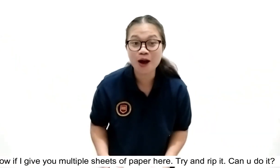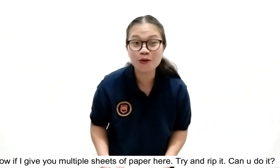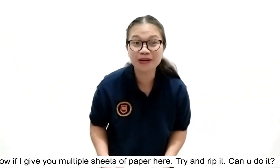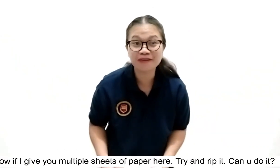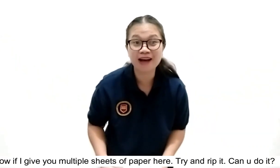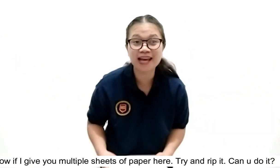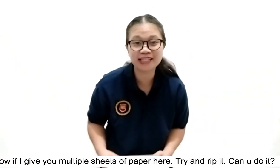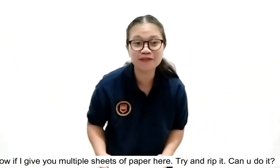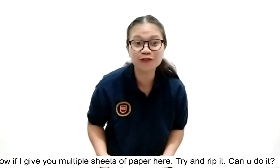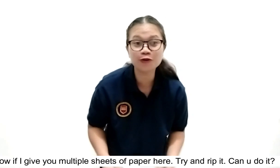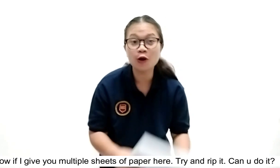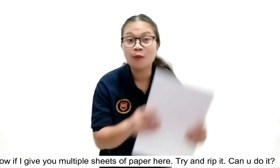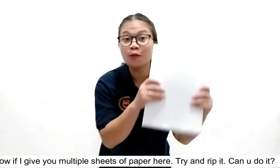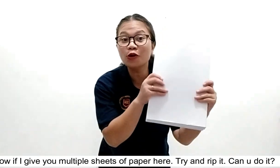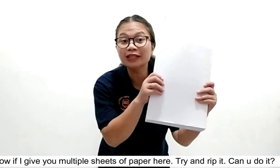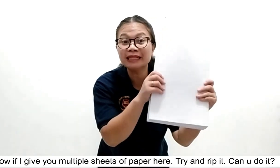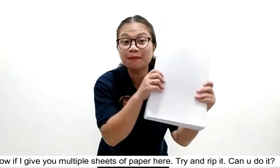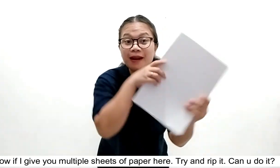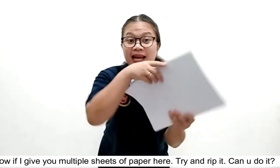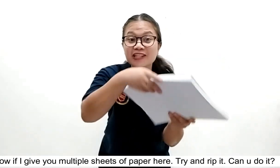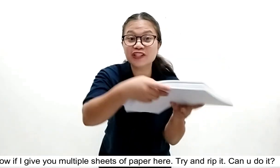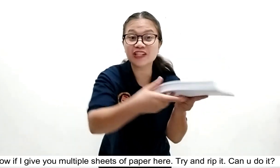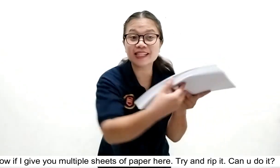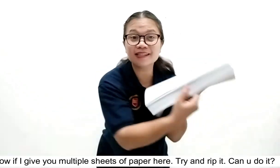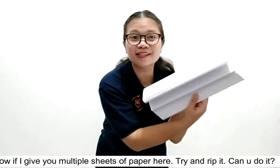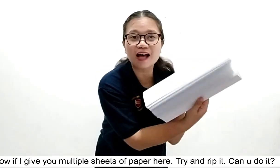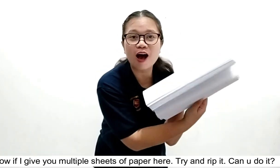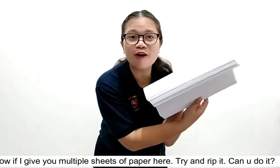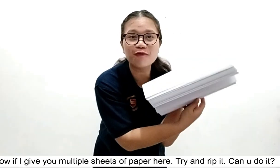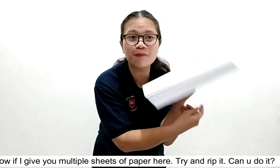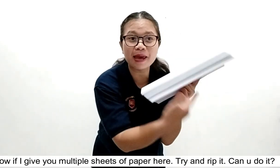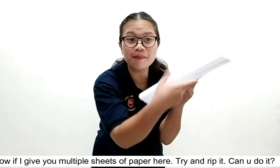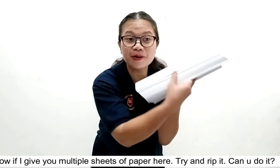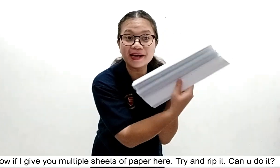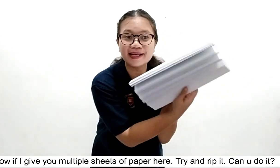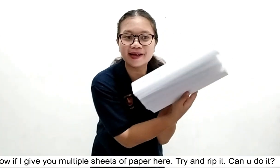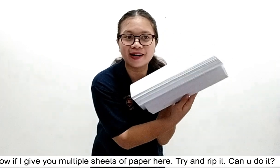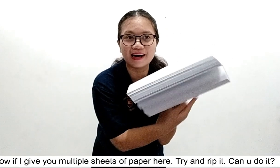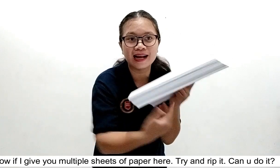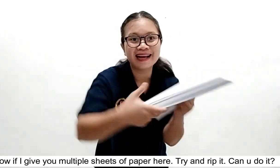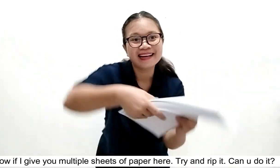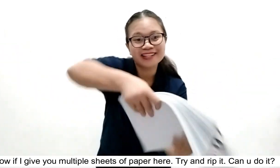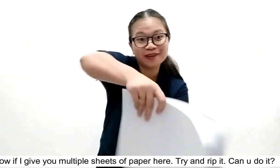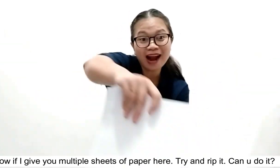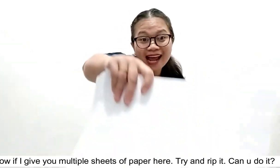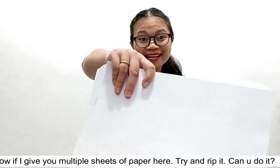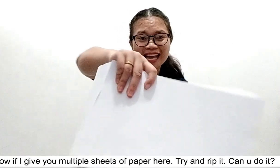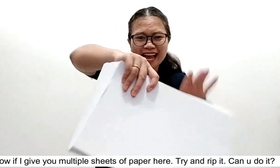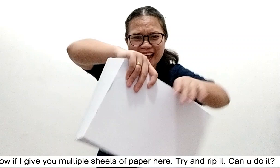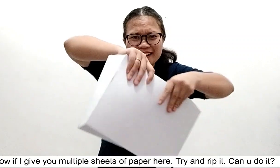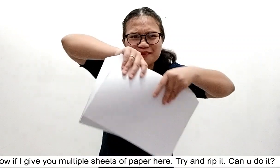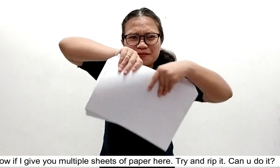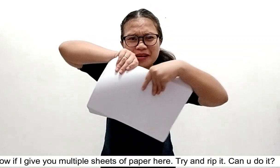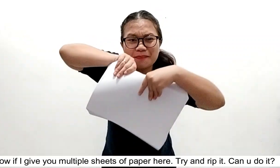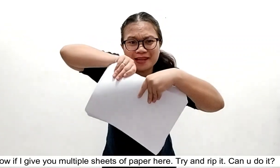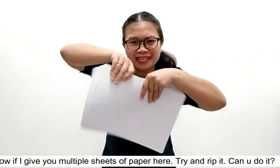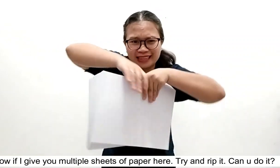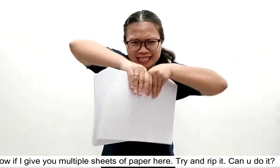if I give you multiply sheets of paper here try and rip it